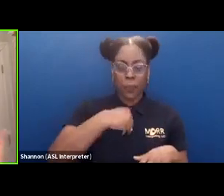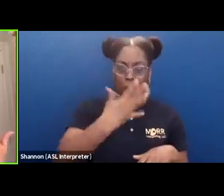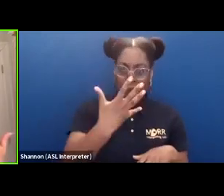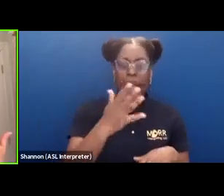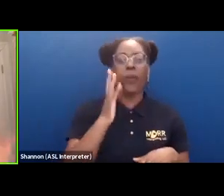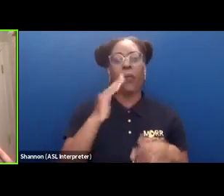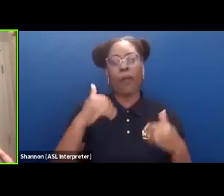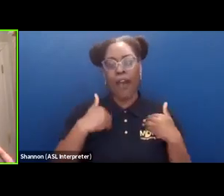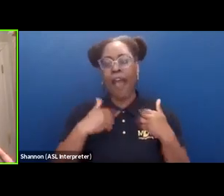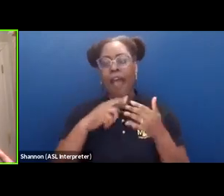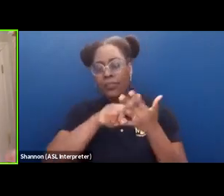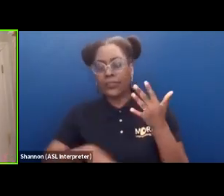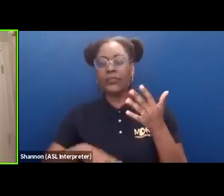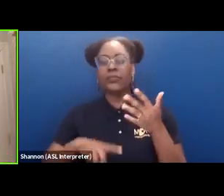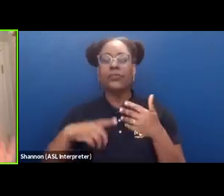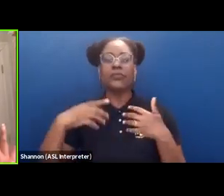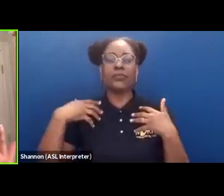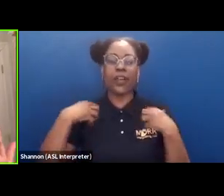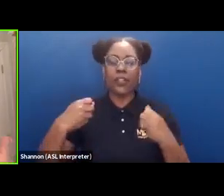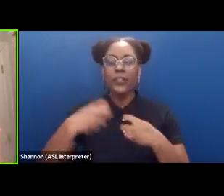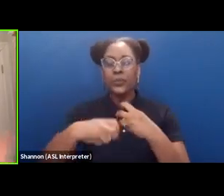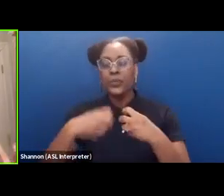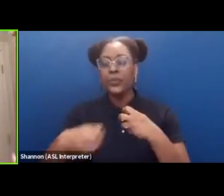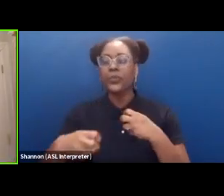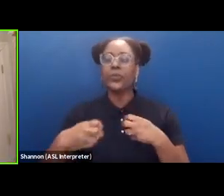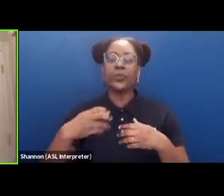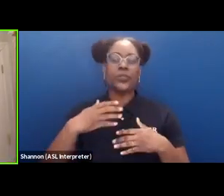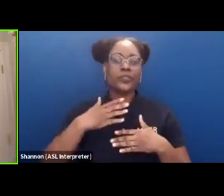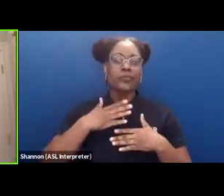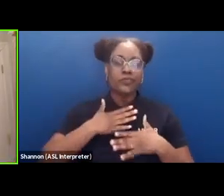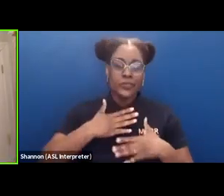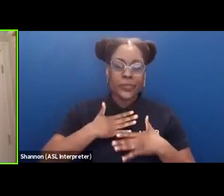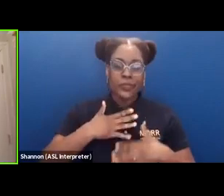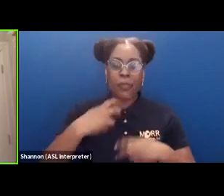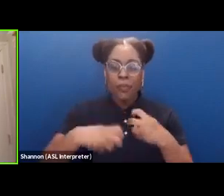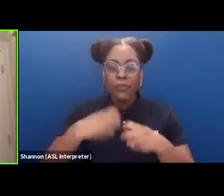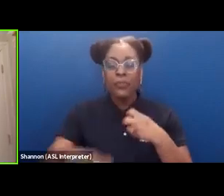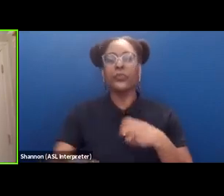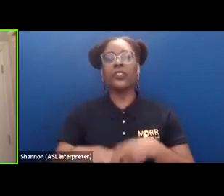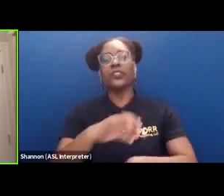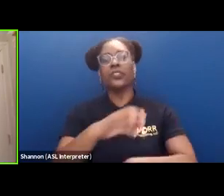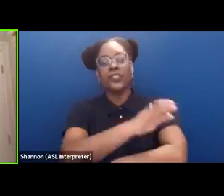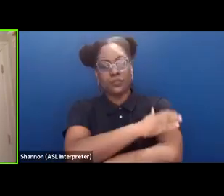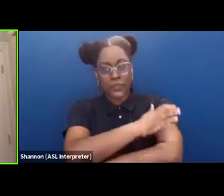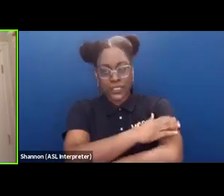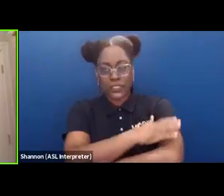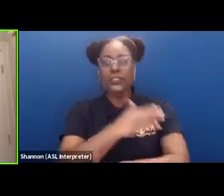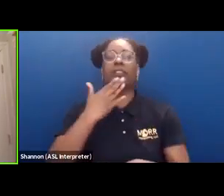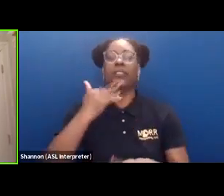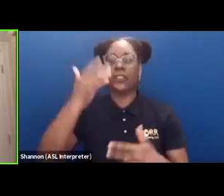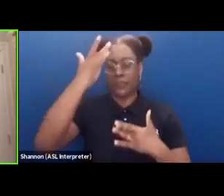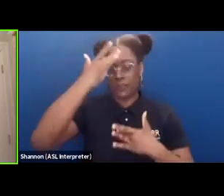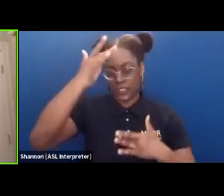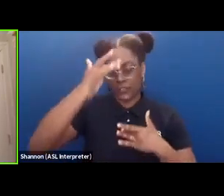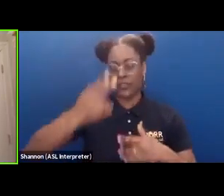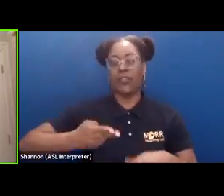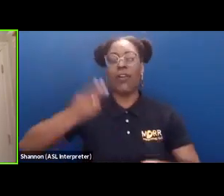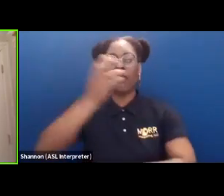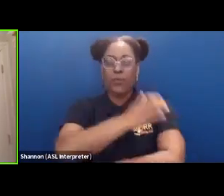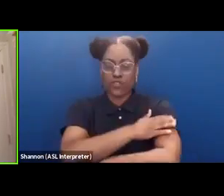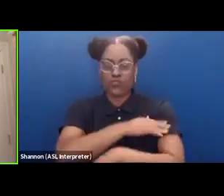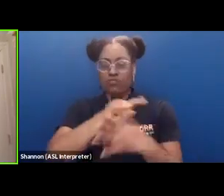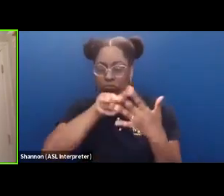asthma, high blood pressure, all of these things are far more common in Black and Indigenous and Latinx communities. So it's not